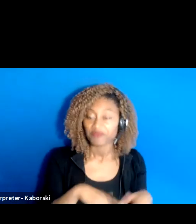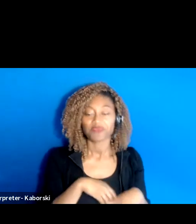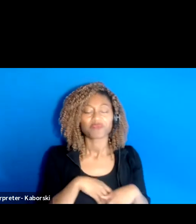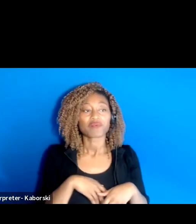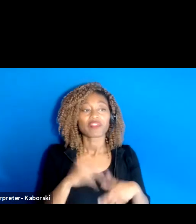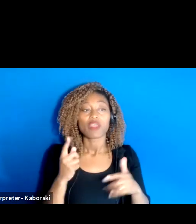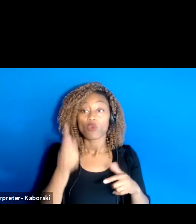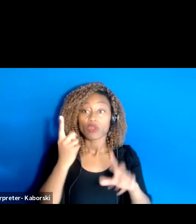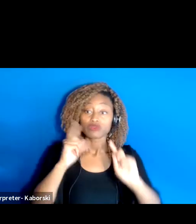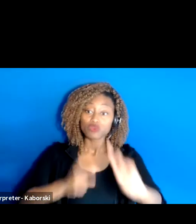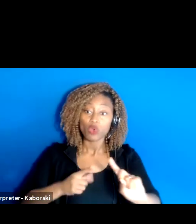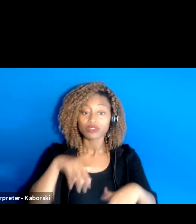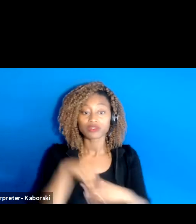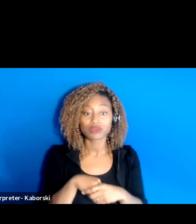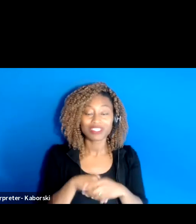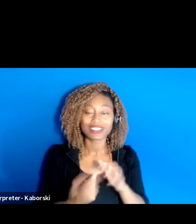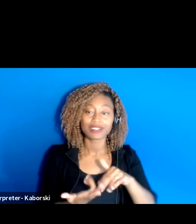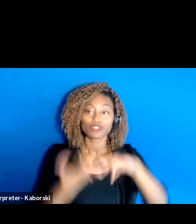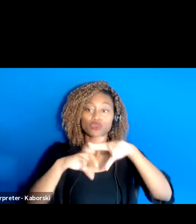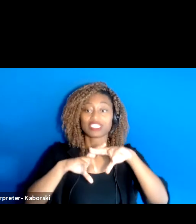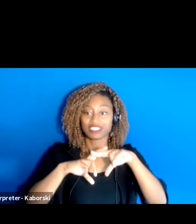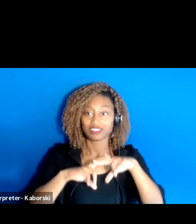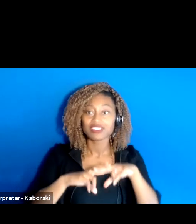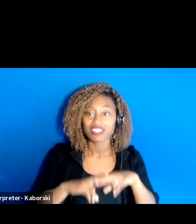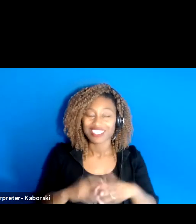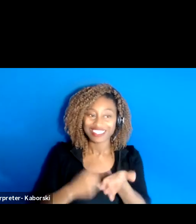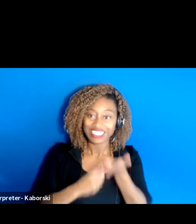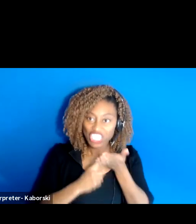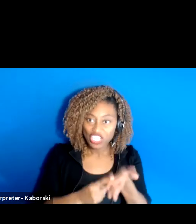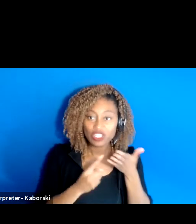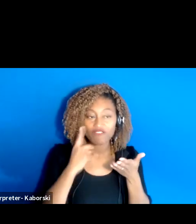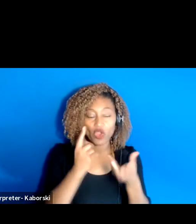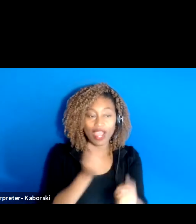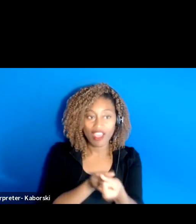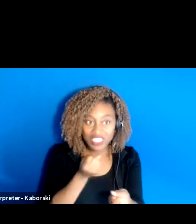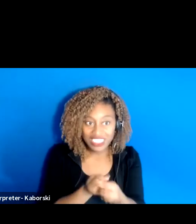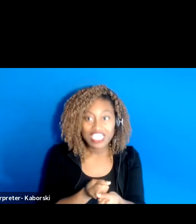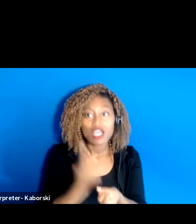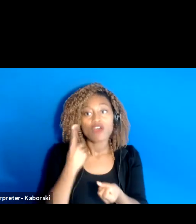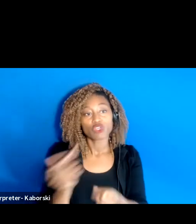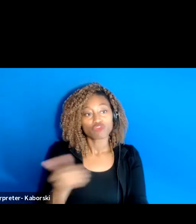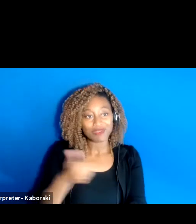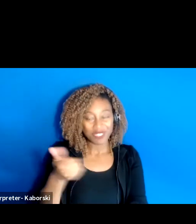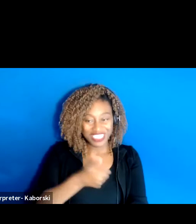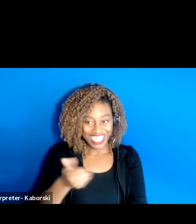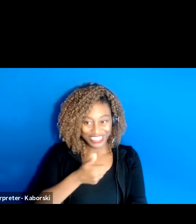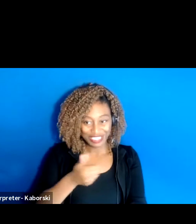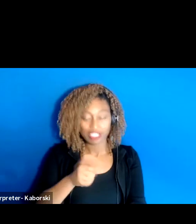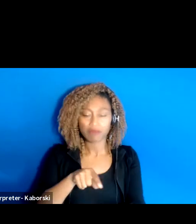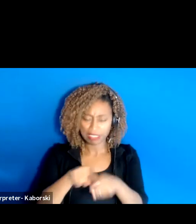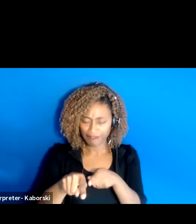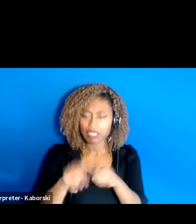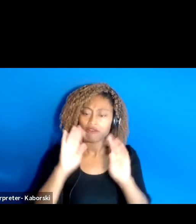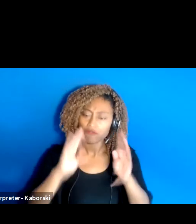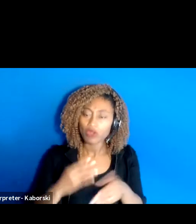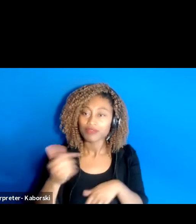of our goals included increasing discussions and advocacy on transportation, specifically